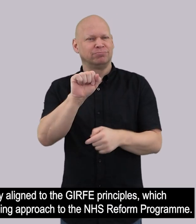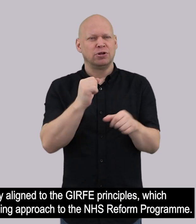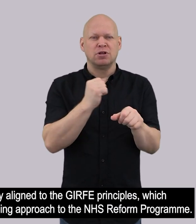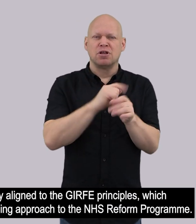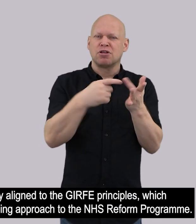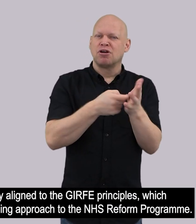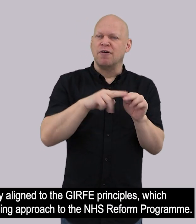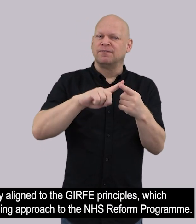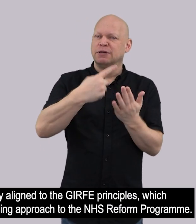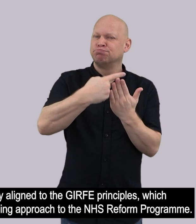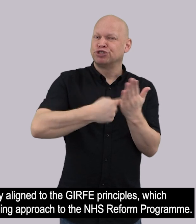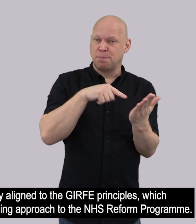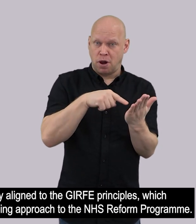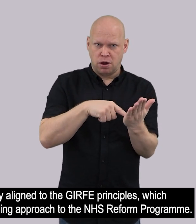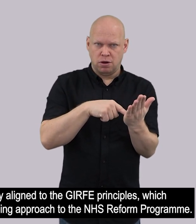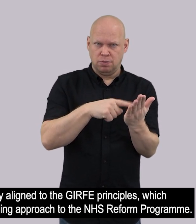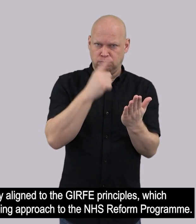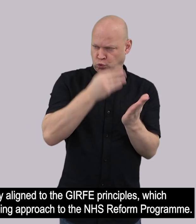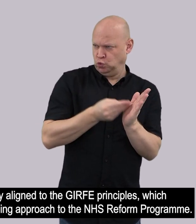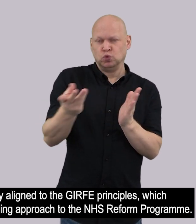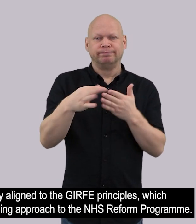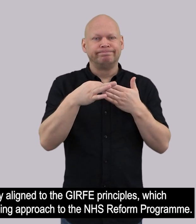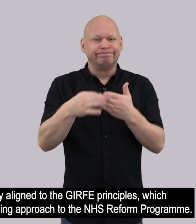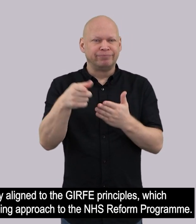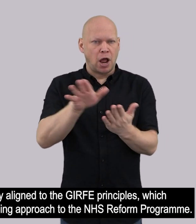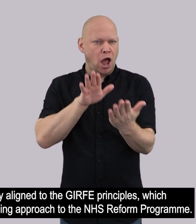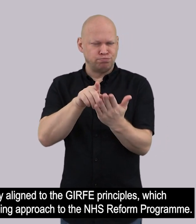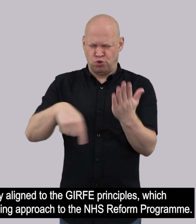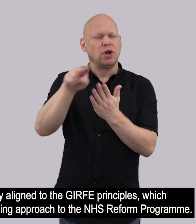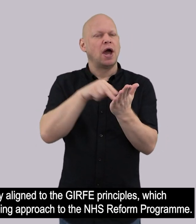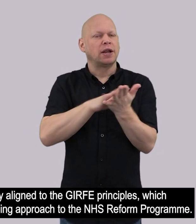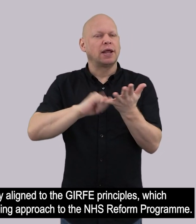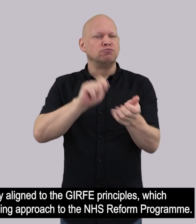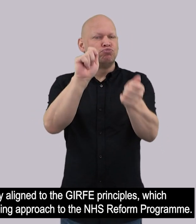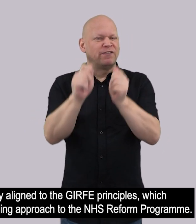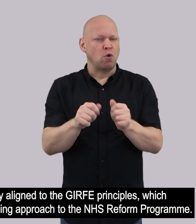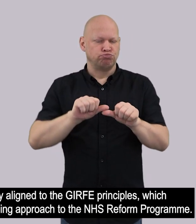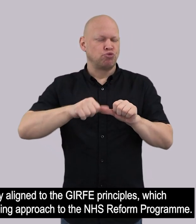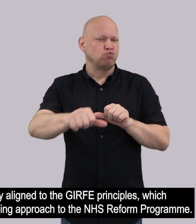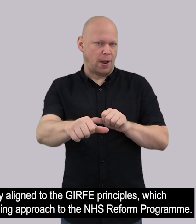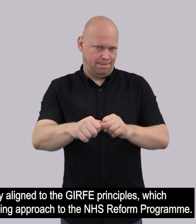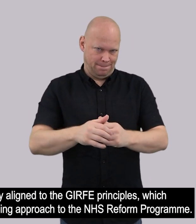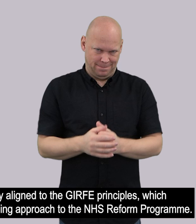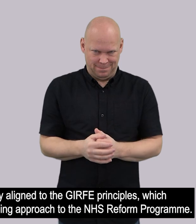These are strongly aligned to the GIRFE principles, which could prove to be a guiding approach to the NHS reform